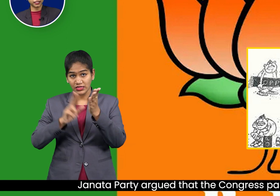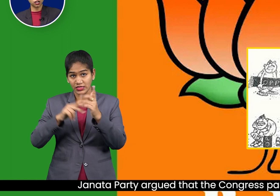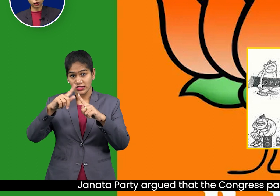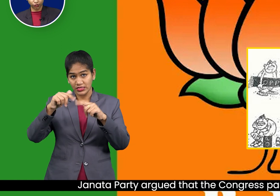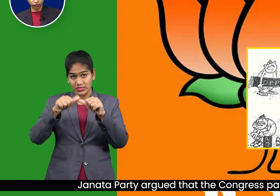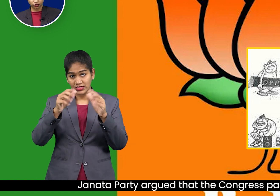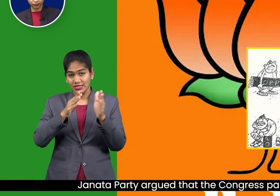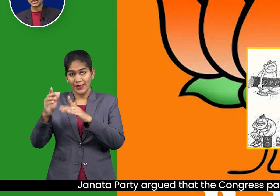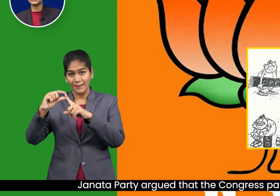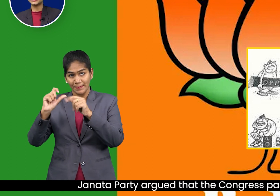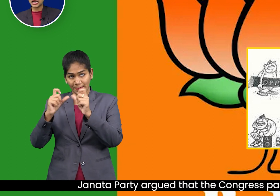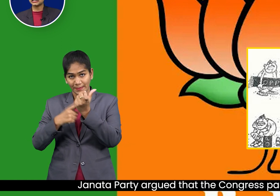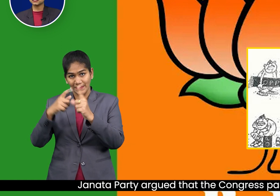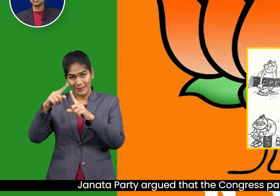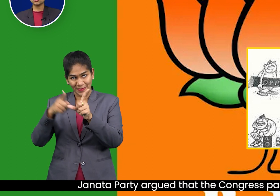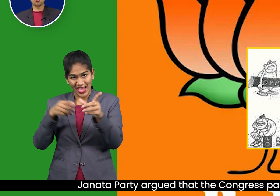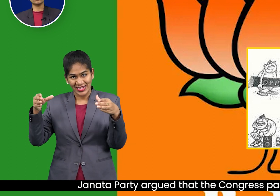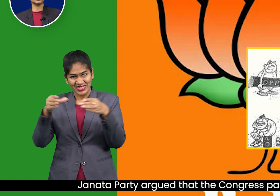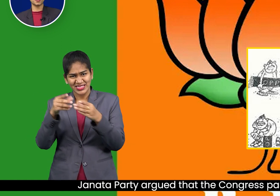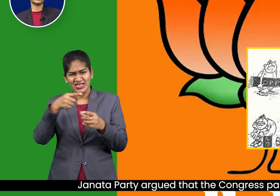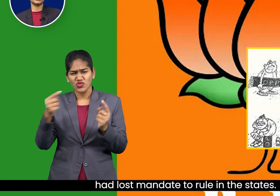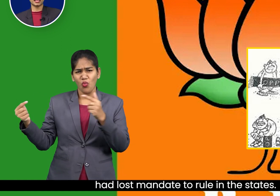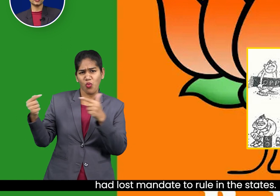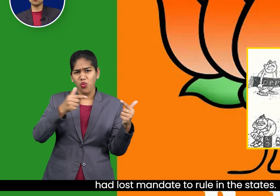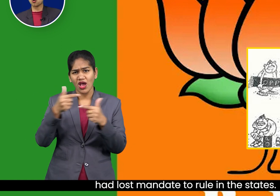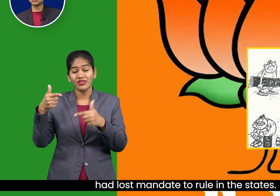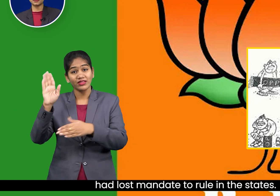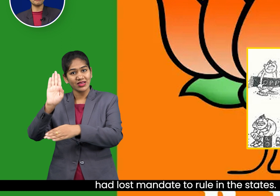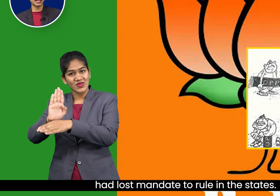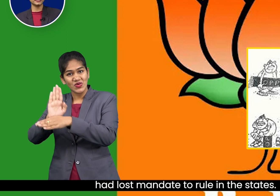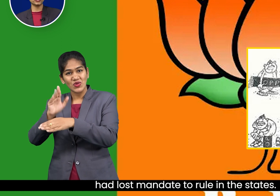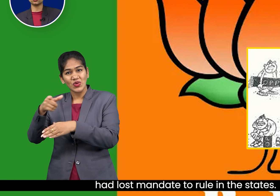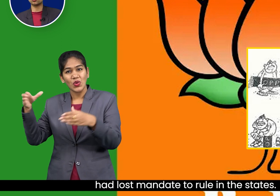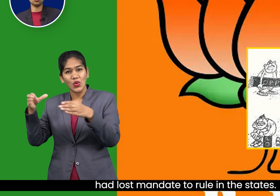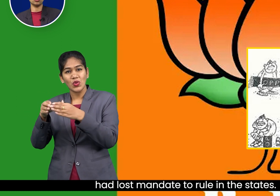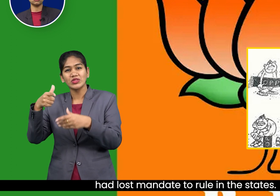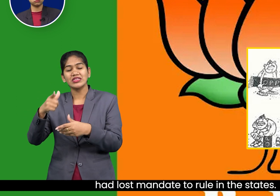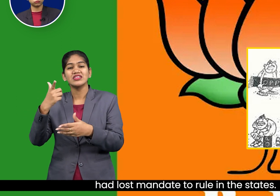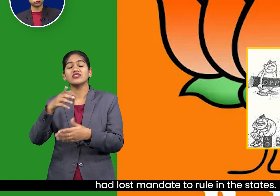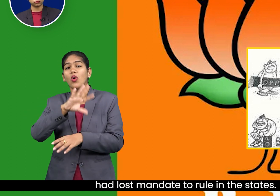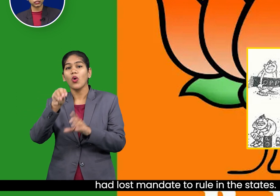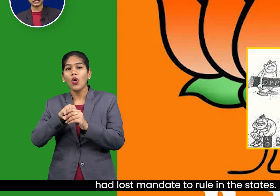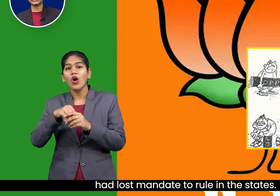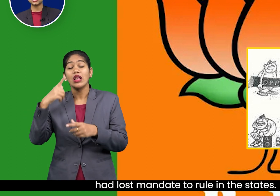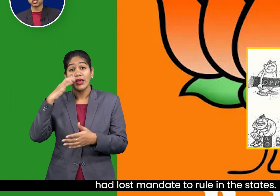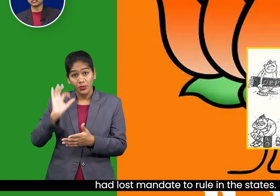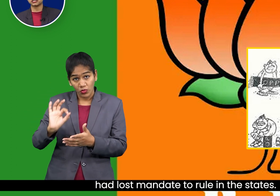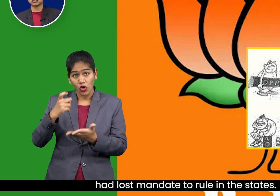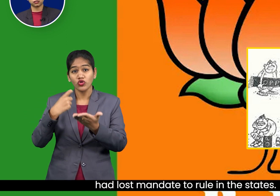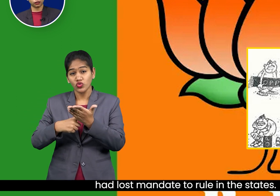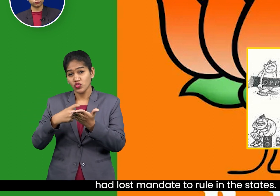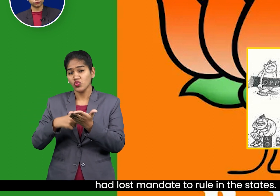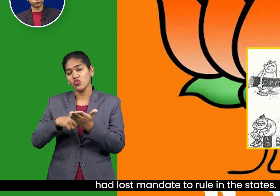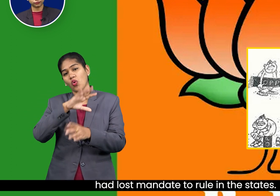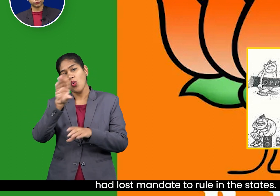Janata Party argued that the Congress Party had lost mandate to rule in the